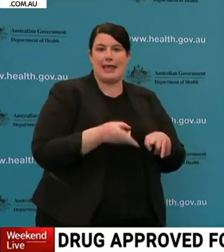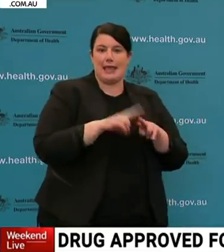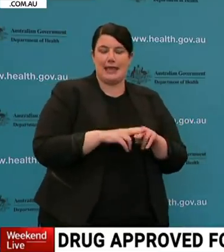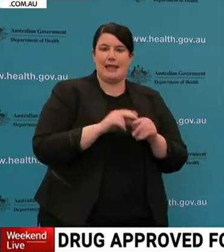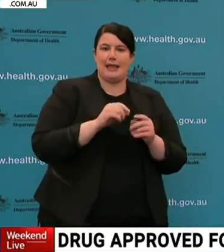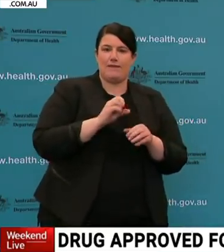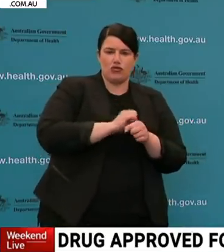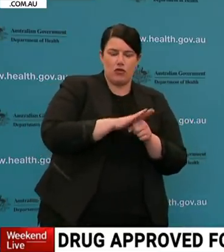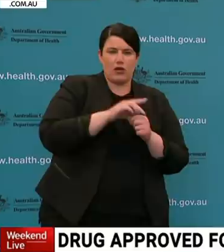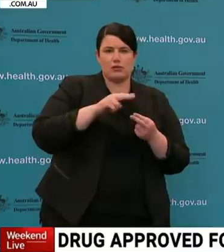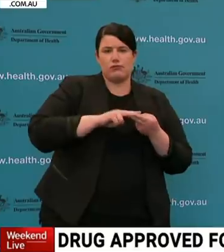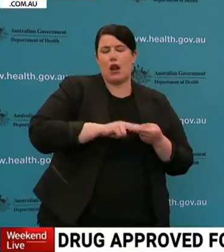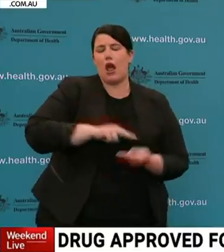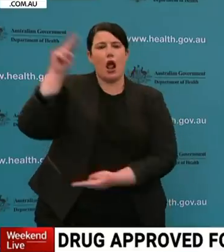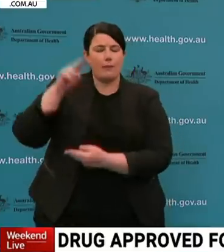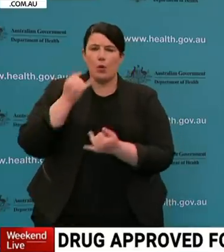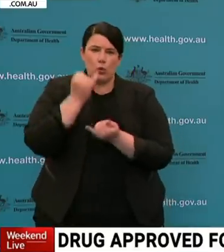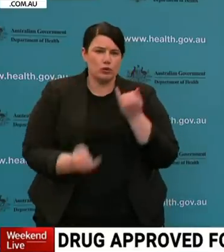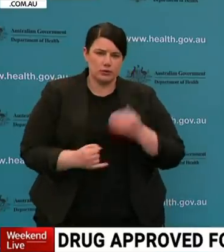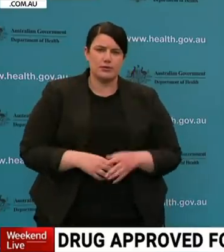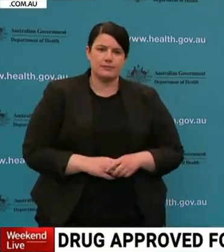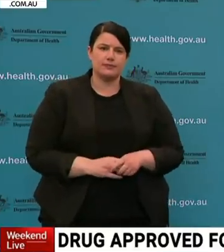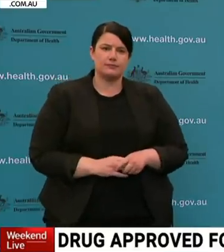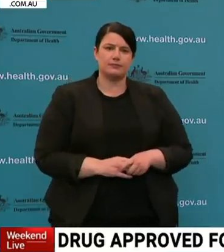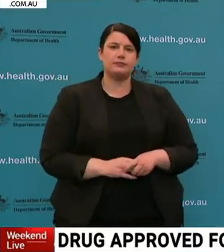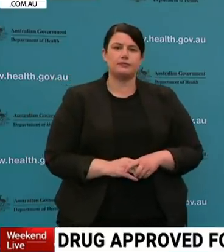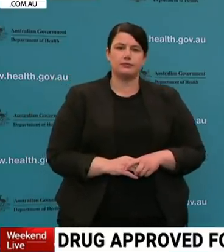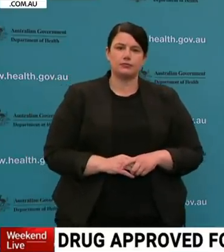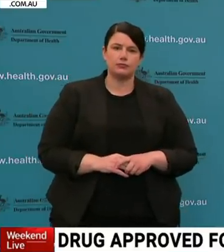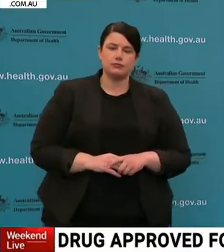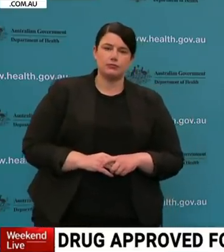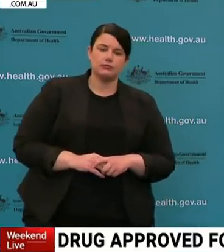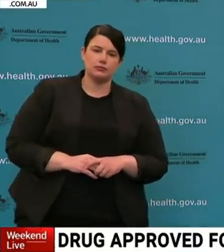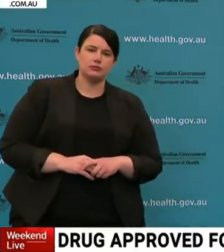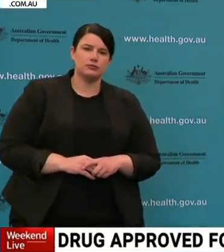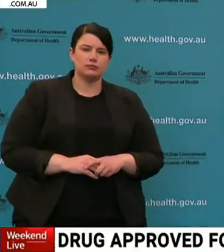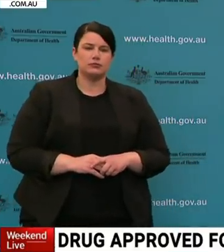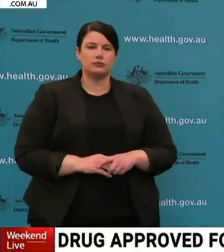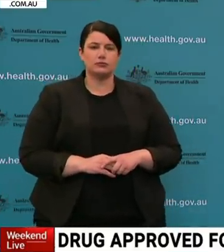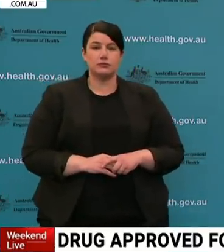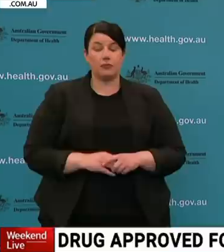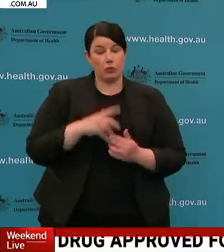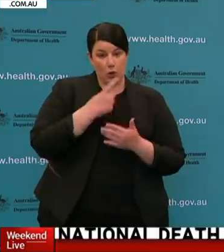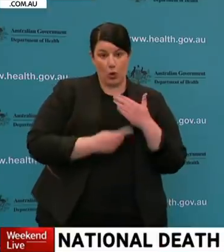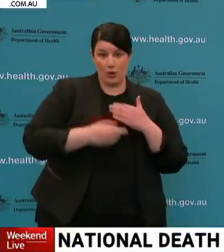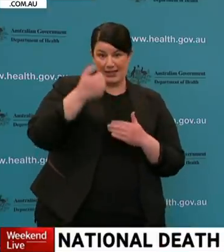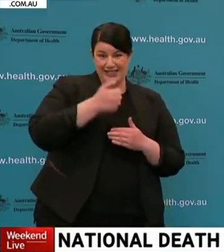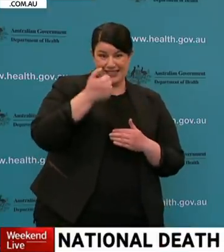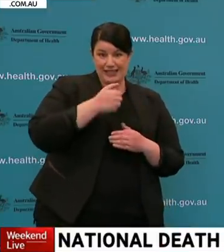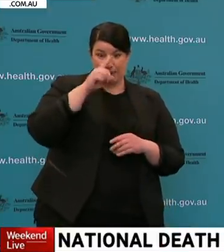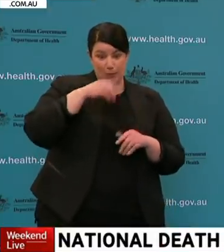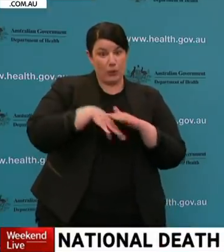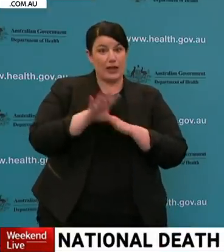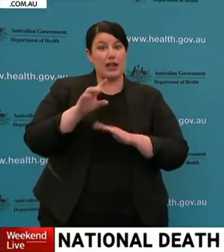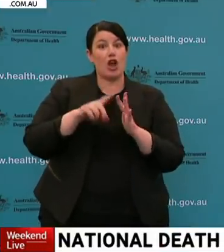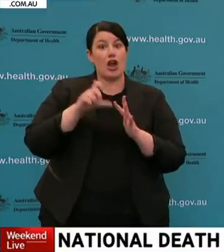necessary surge capacity for intensive care. Given that there are only 16 patients to the latest count who